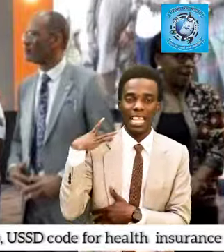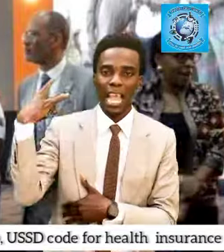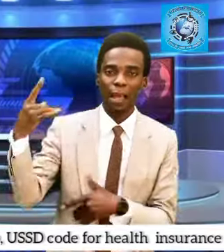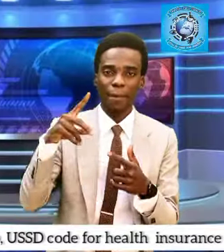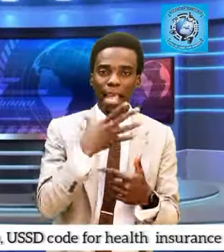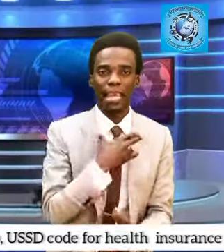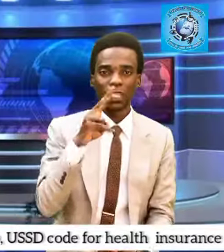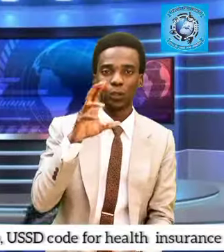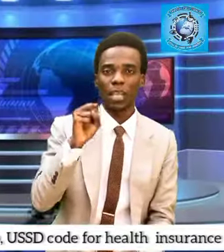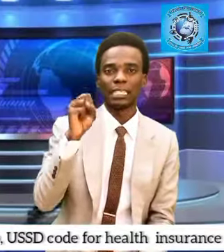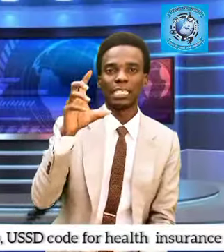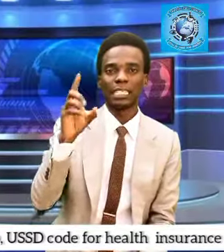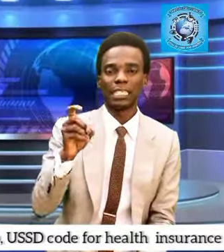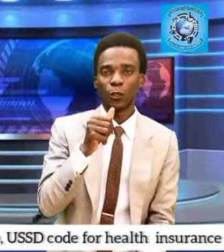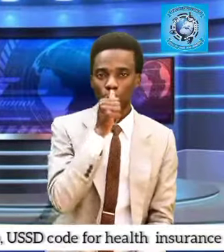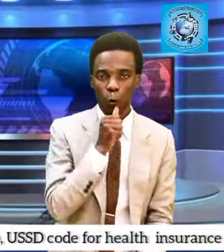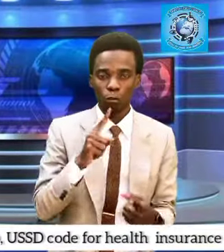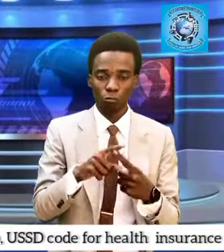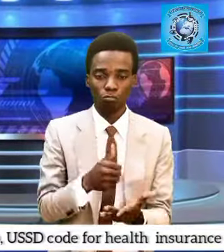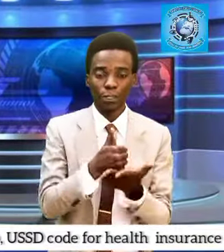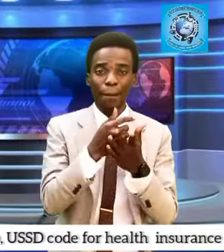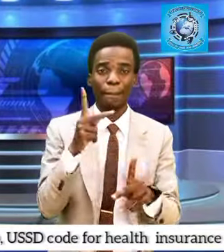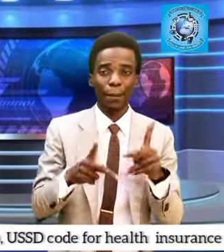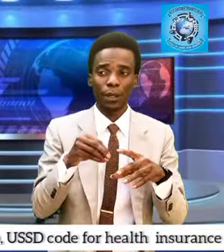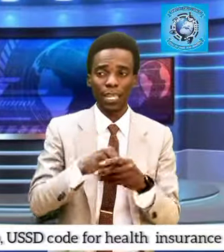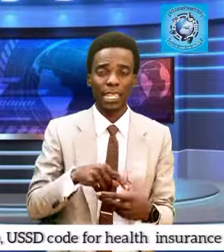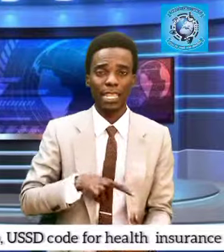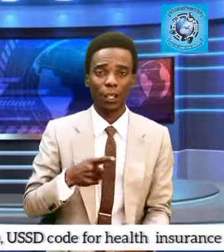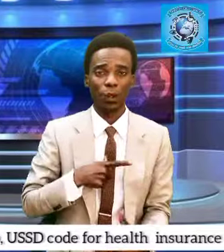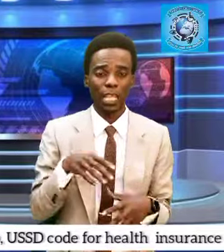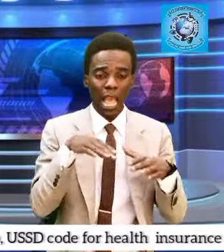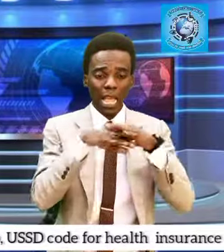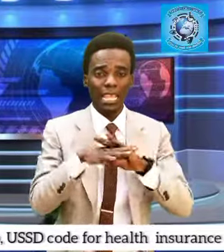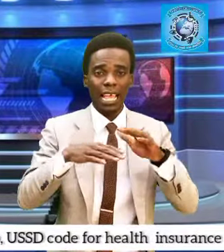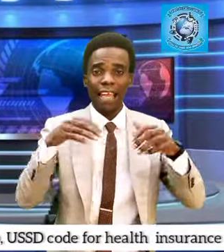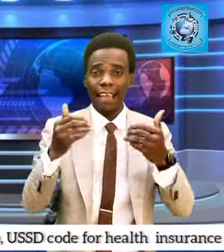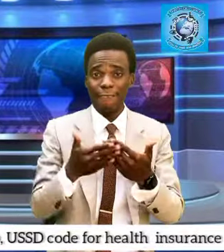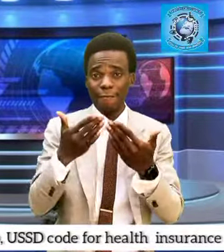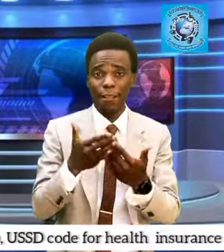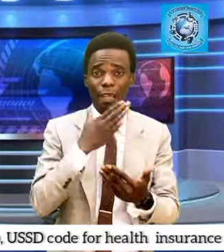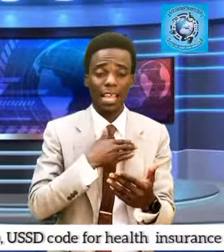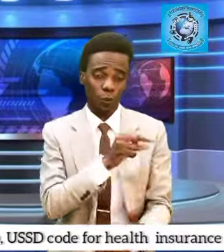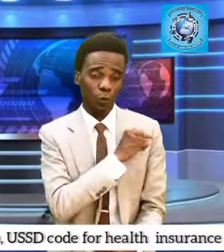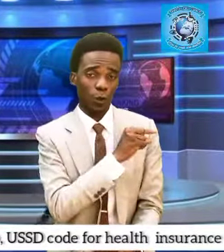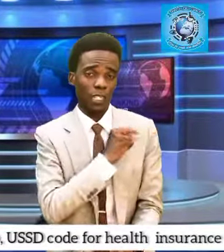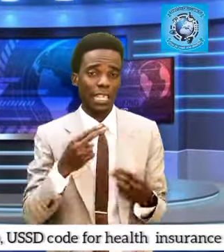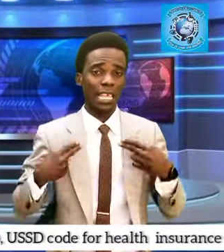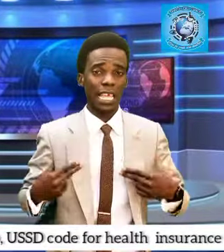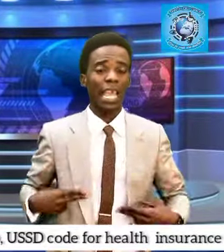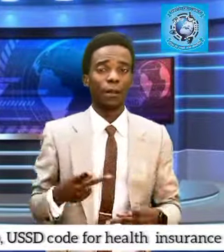and USSD code to help residents in Lagos access affordable and quality health